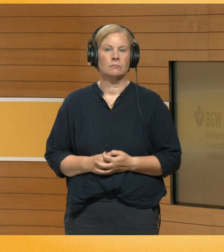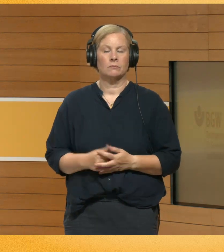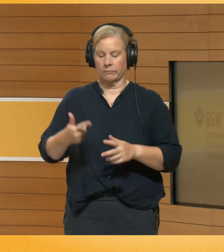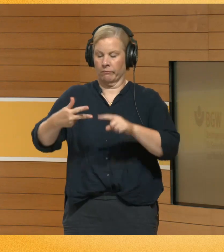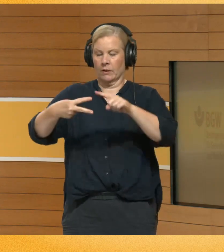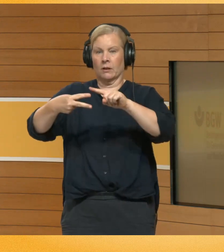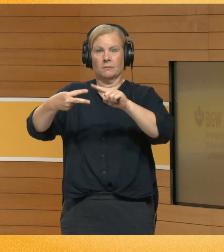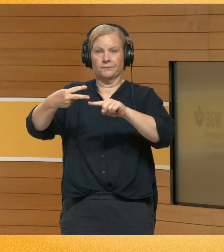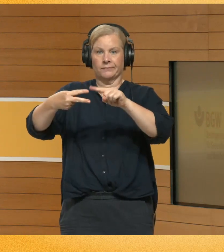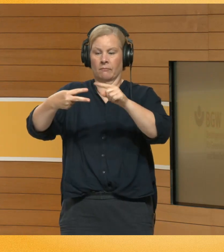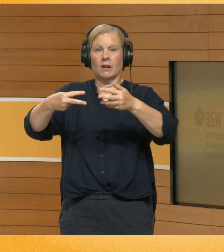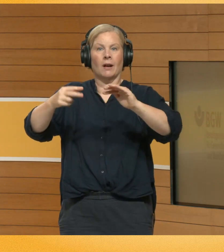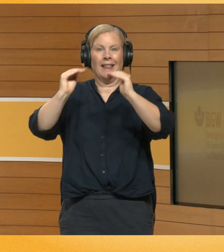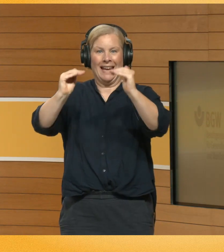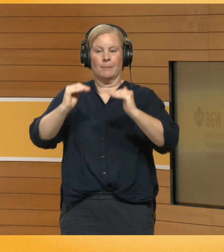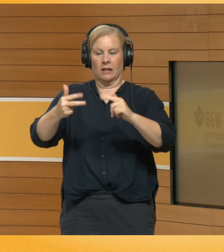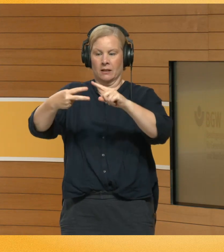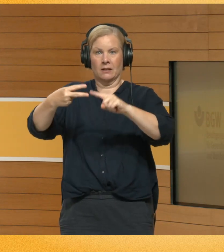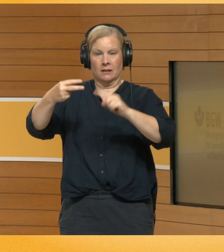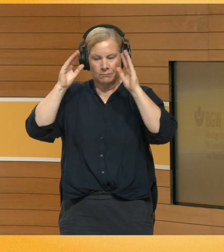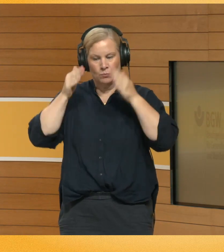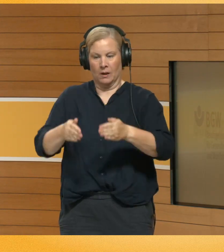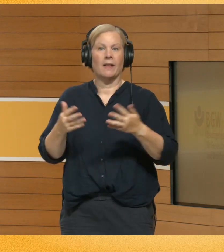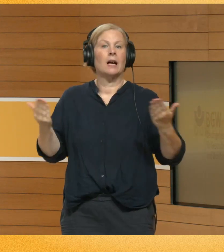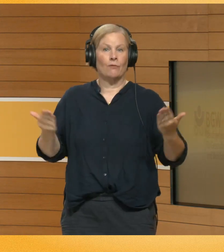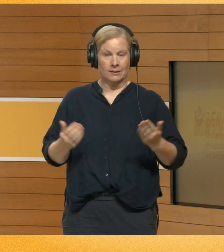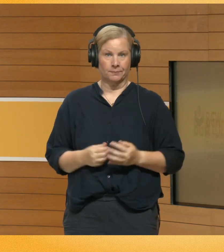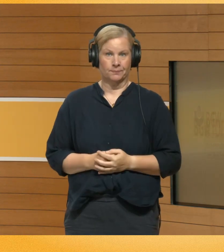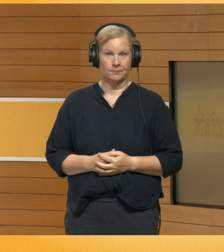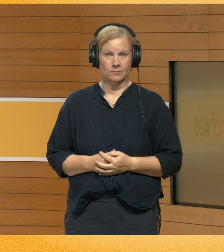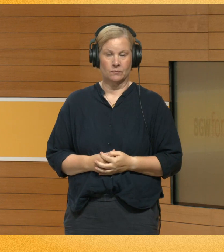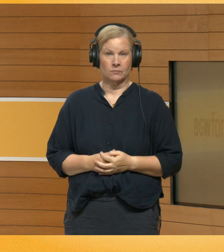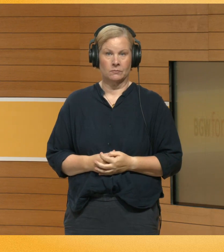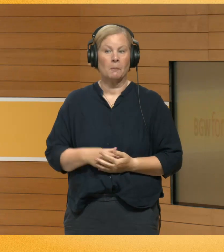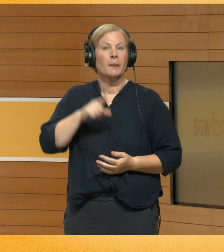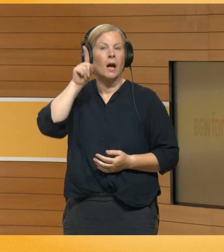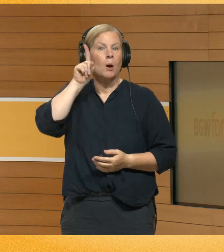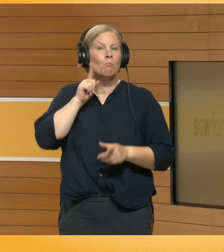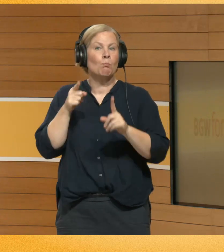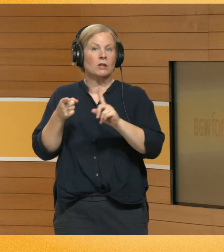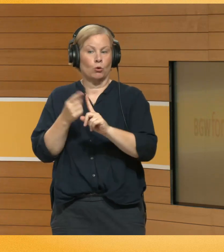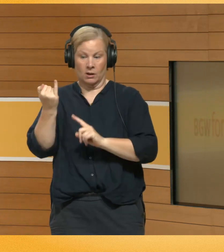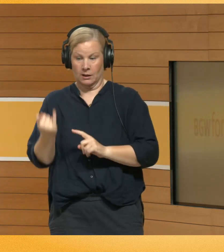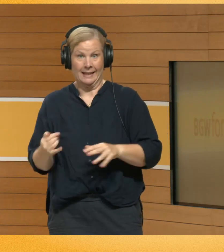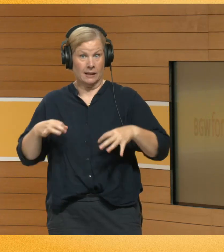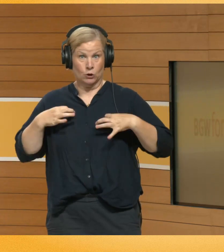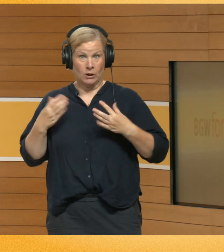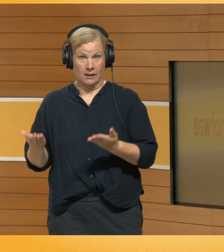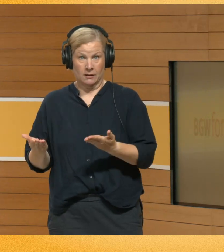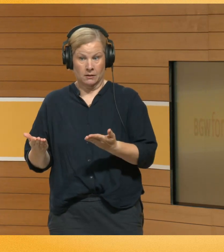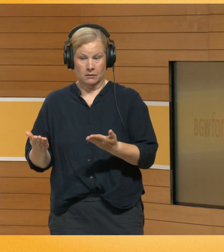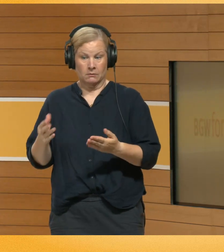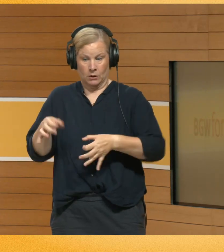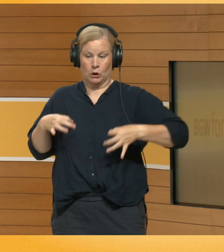on maternal and child healthcare, and then health promotion and health prevention. So what they do is that you have community